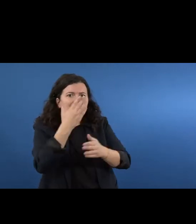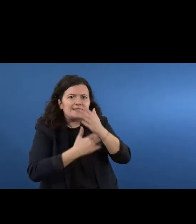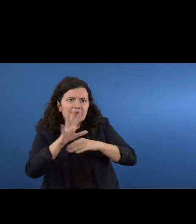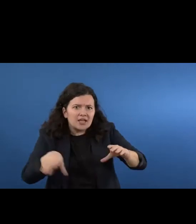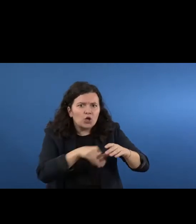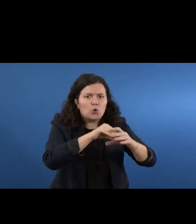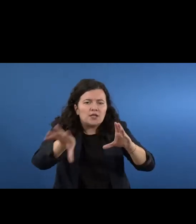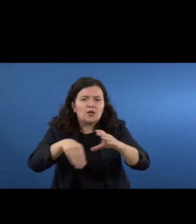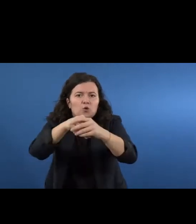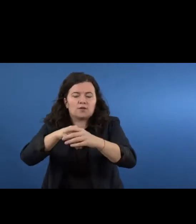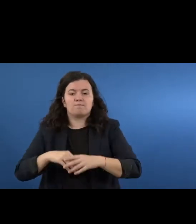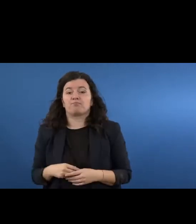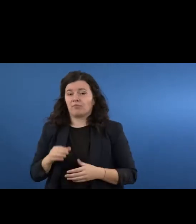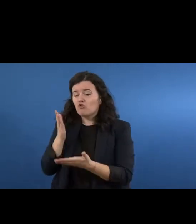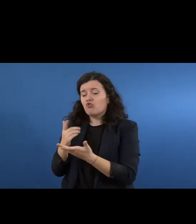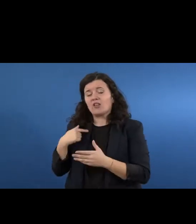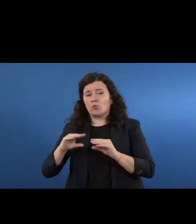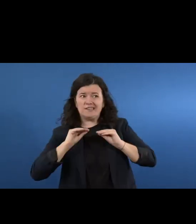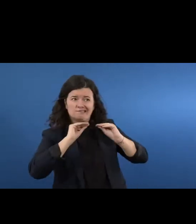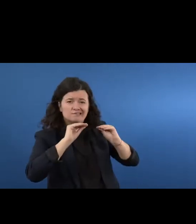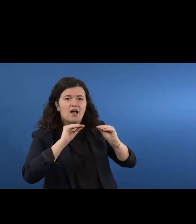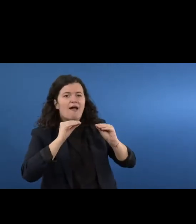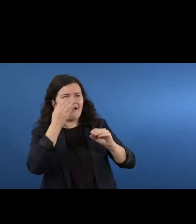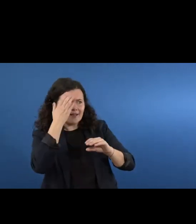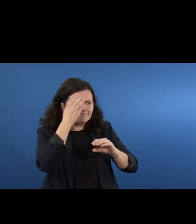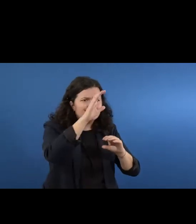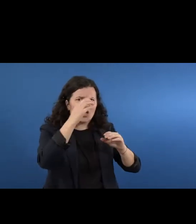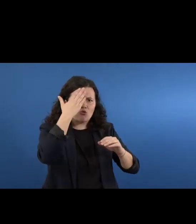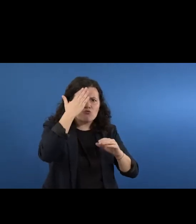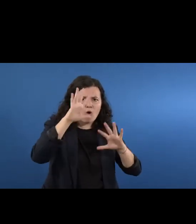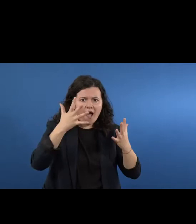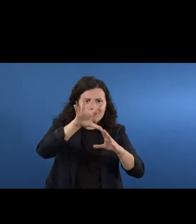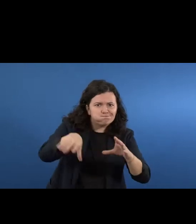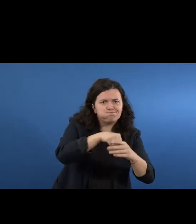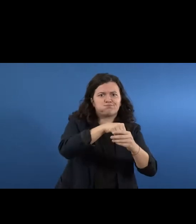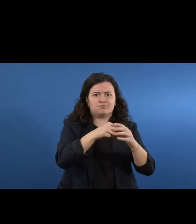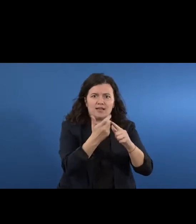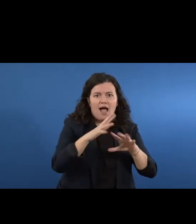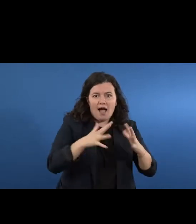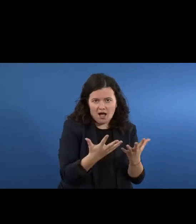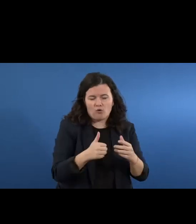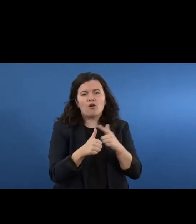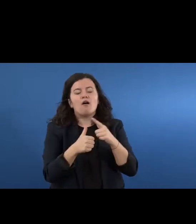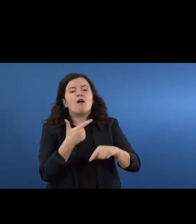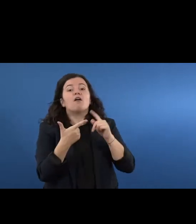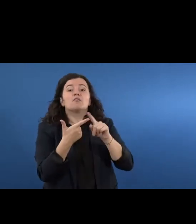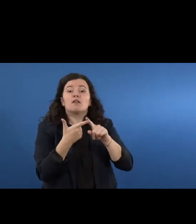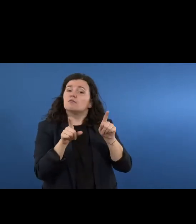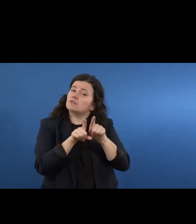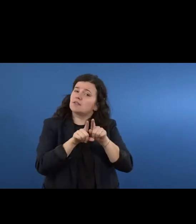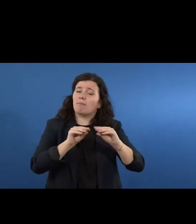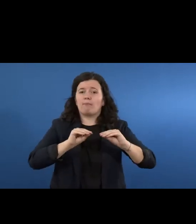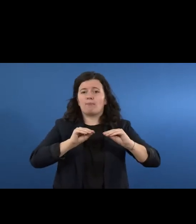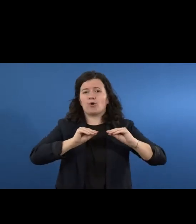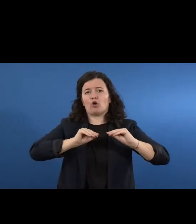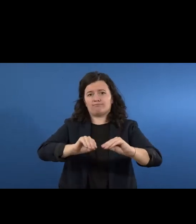capacity building, and collaboration. But I'd also like to borrow a learning, an inspiration. I'll take inspiration from